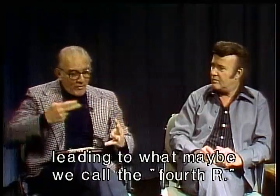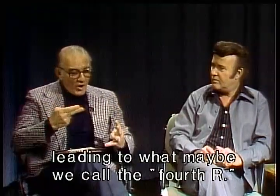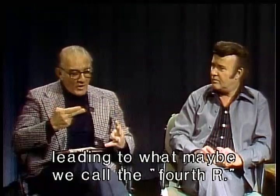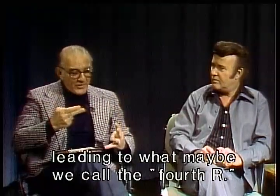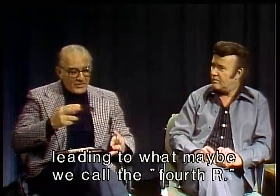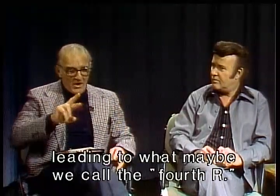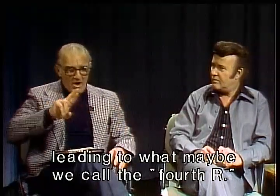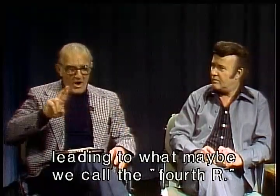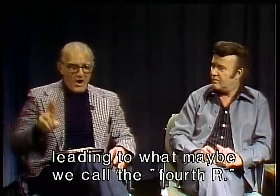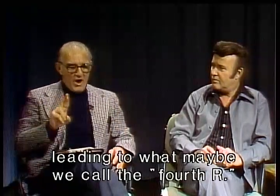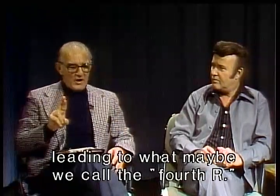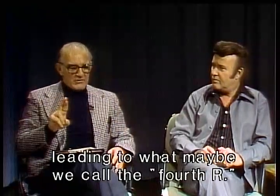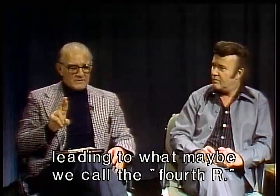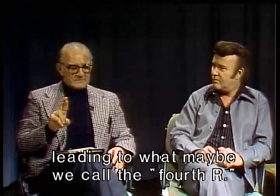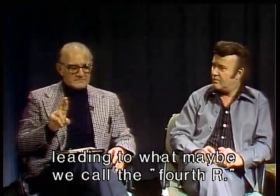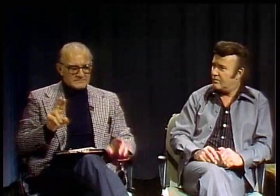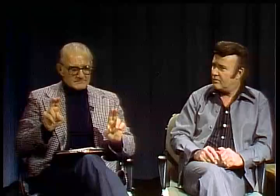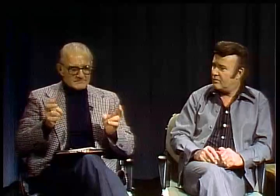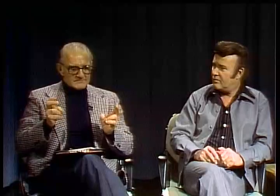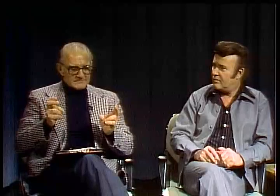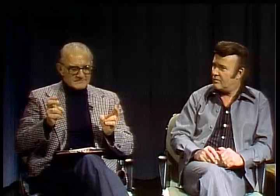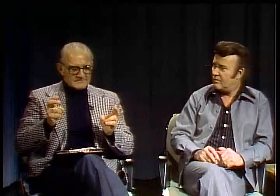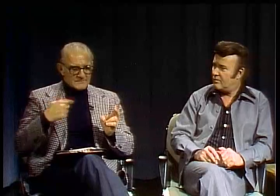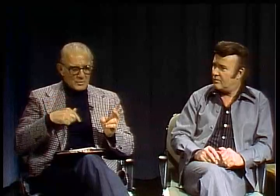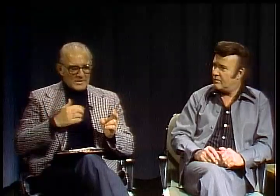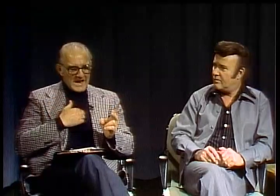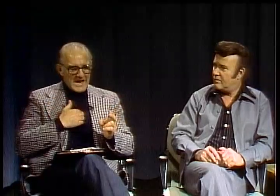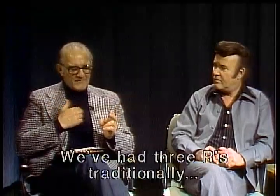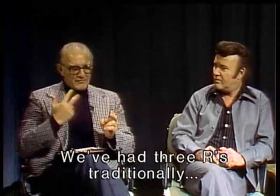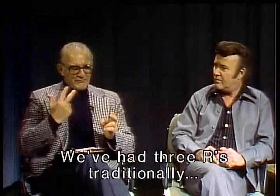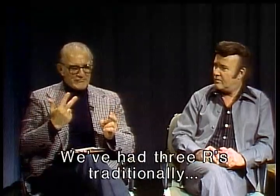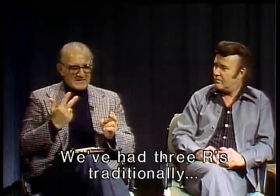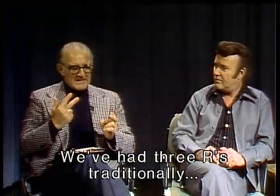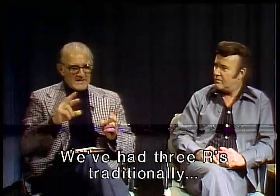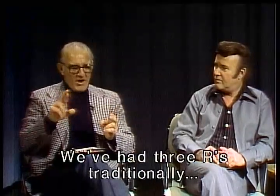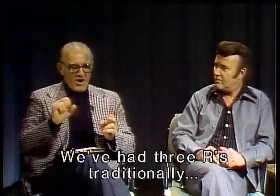fourth R. We have three R's.